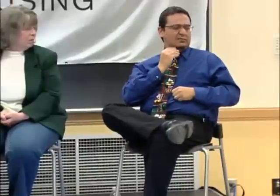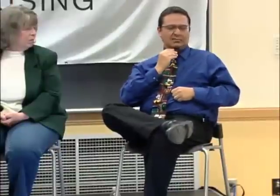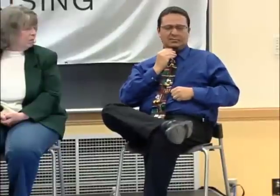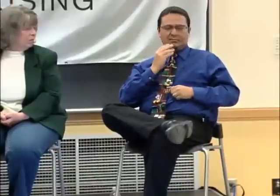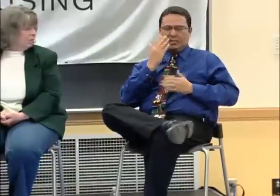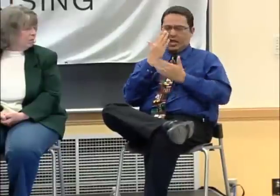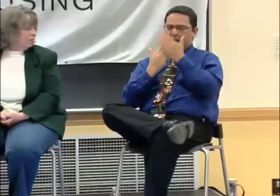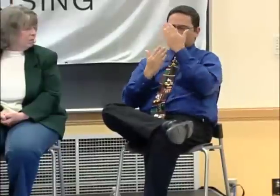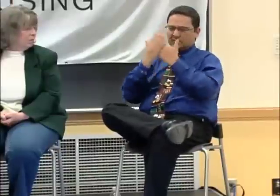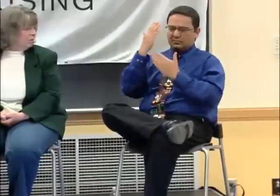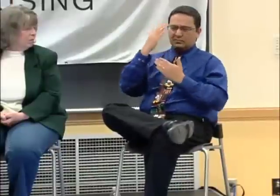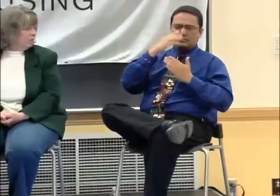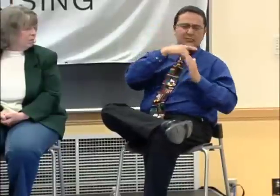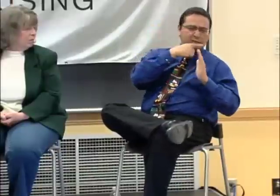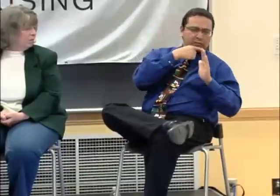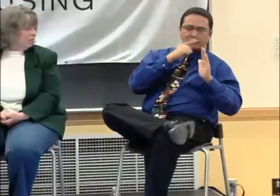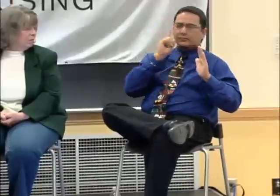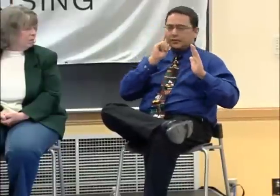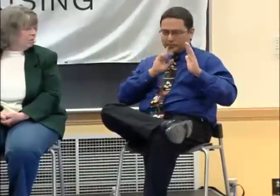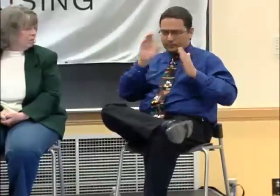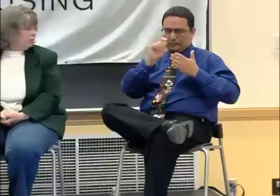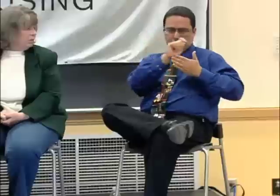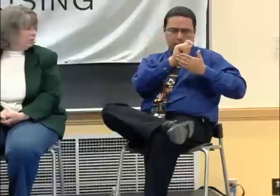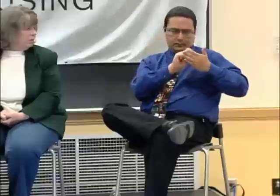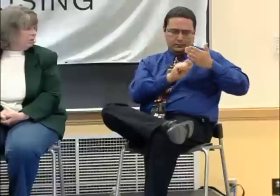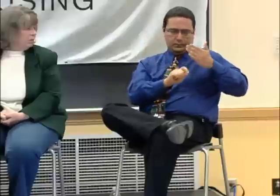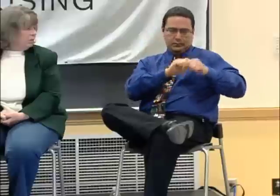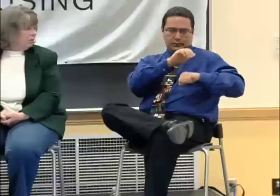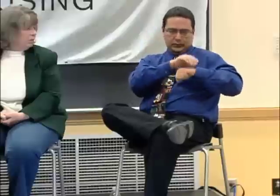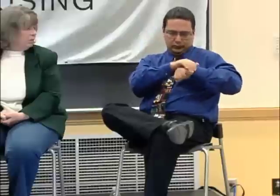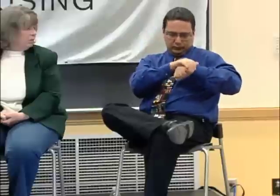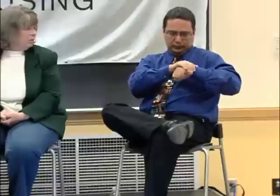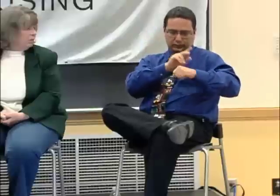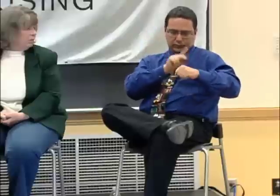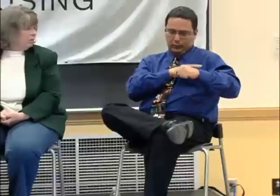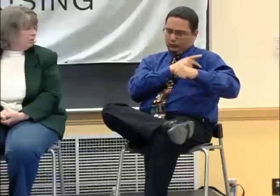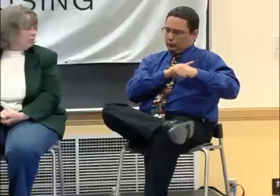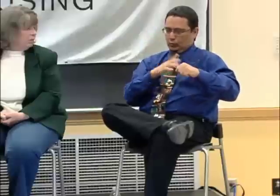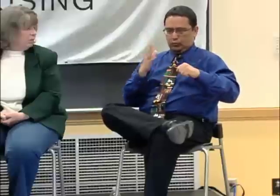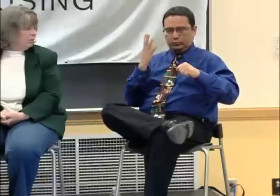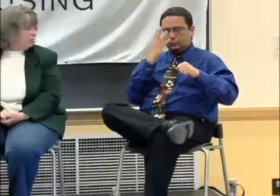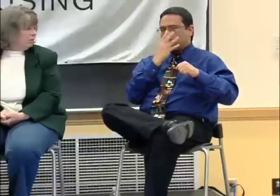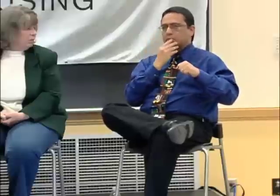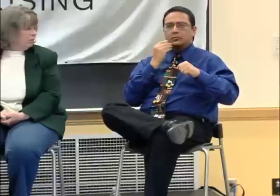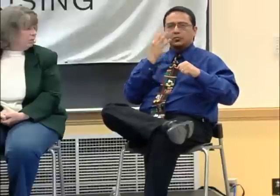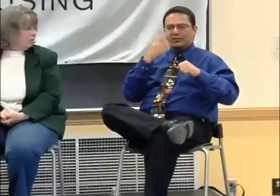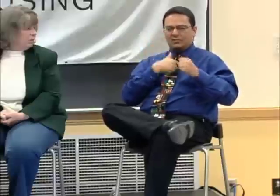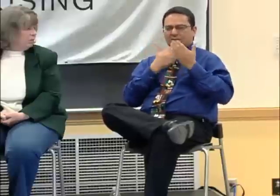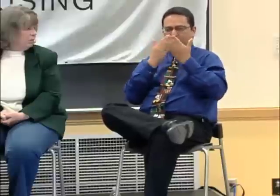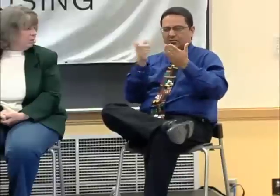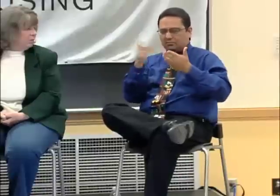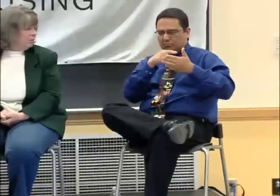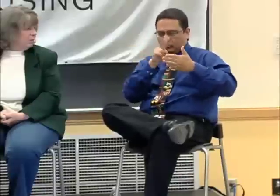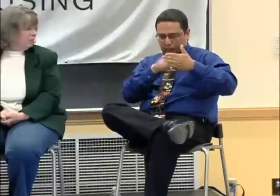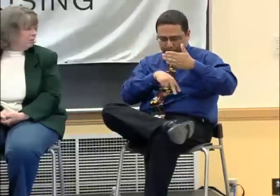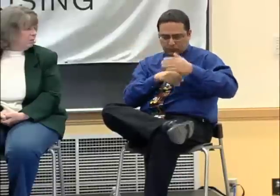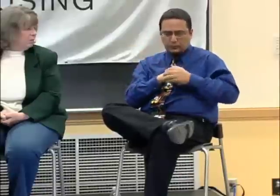about being a deaf person, the difference between hearing and deaf. And he wrote the poem in English, and it was